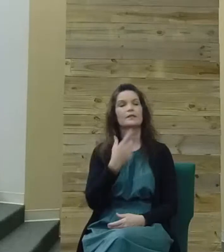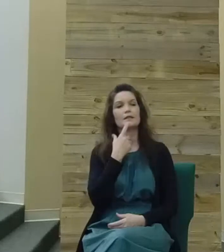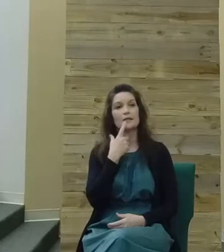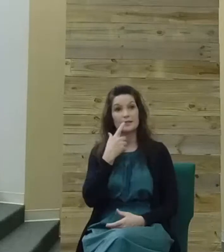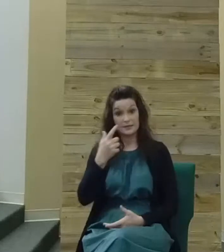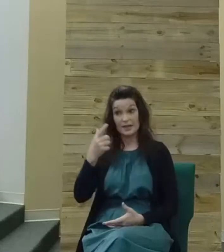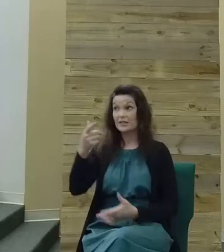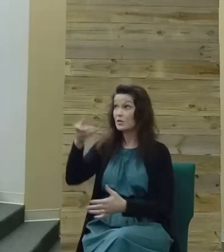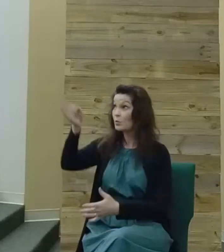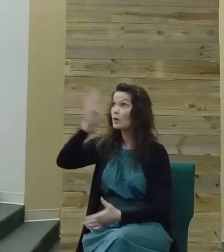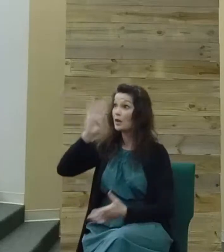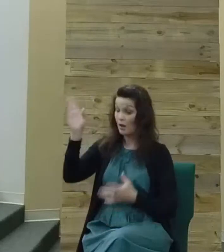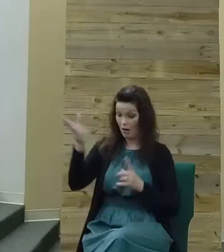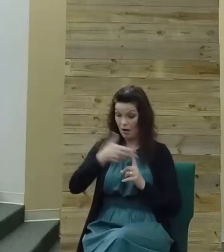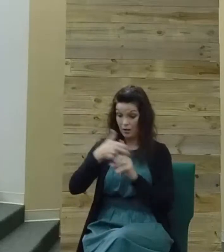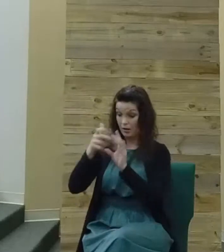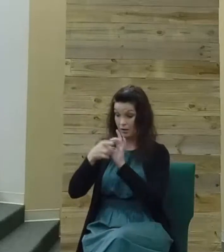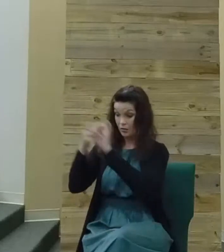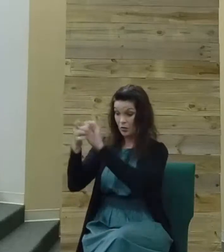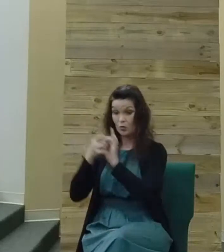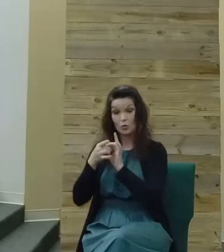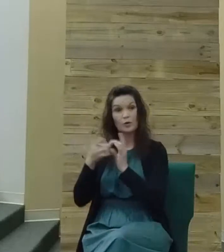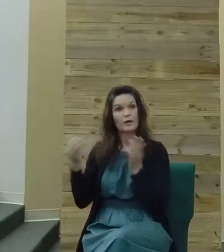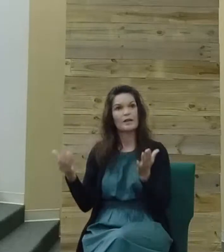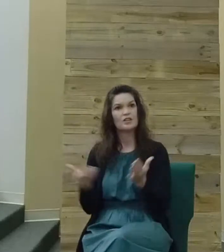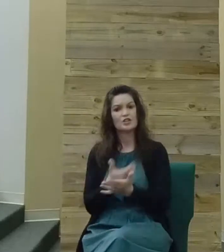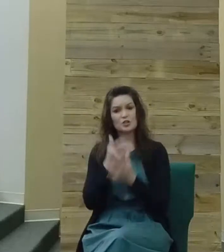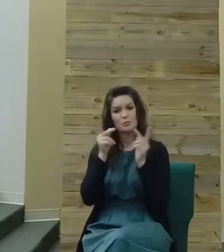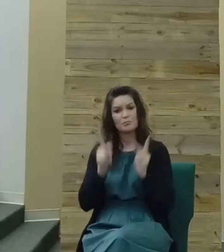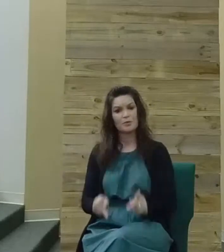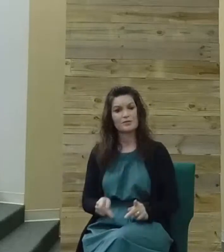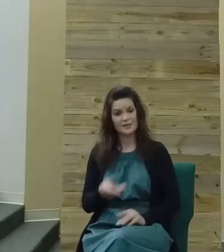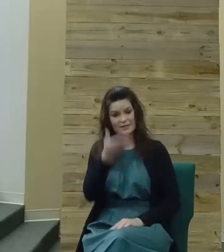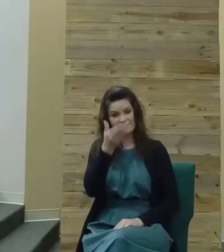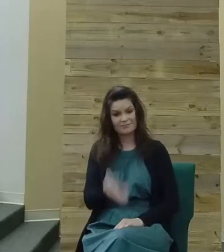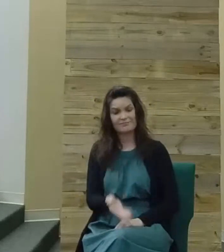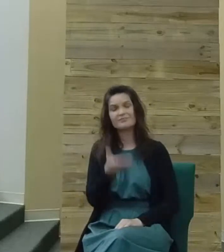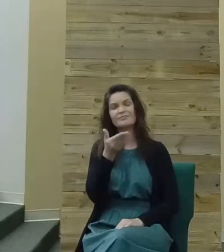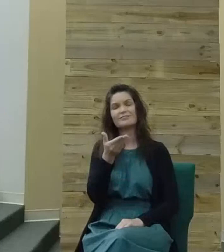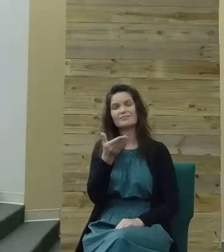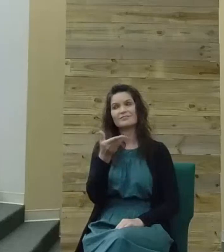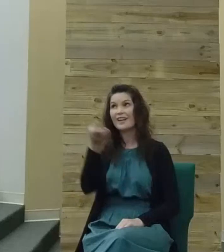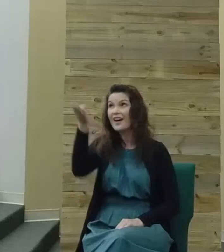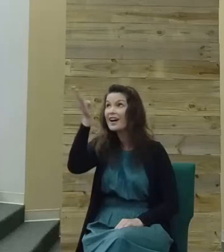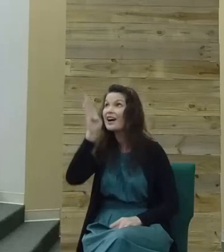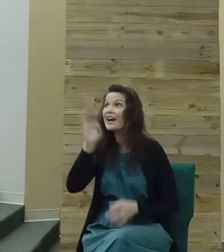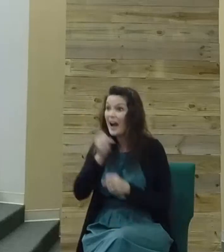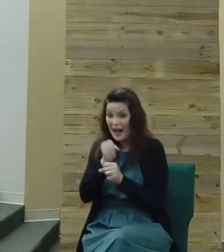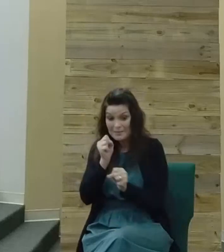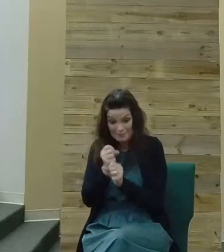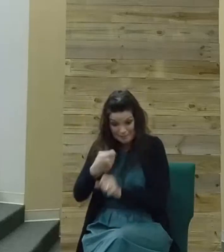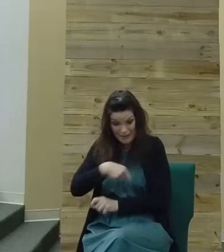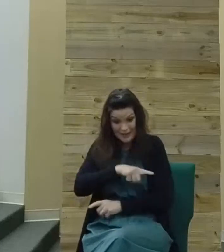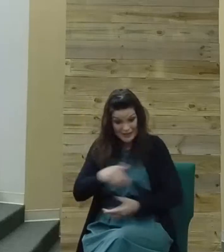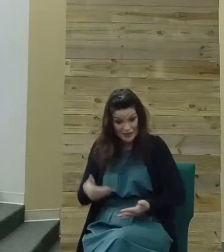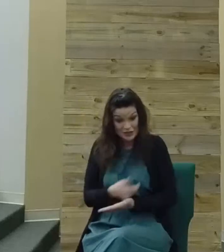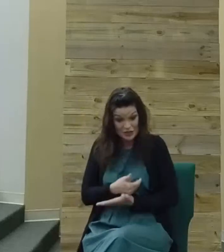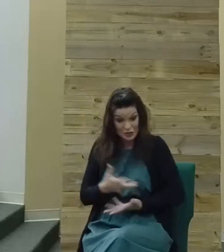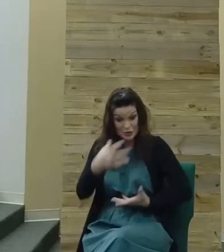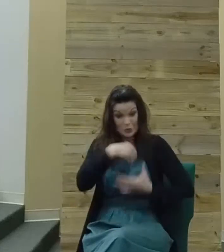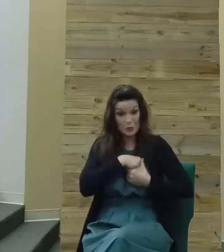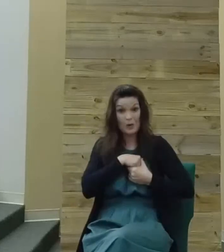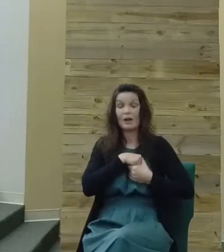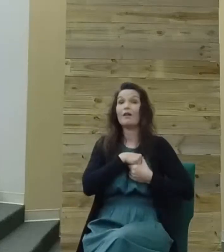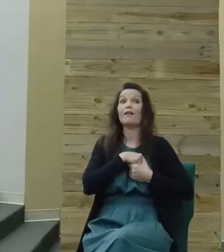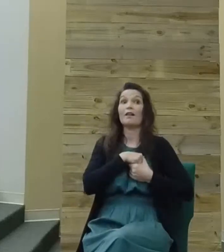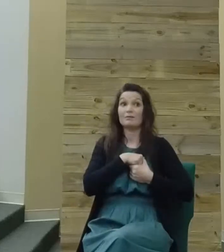says that when God reconciles you, he makes you a new creation. God makes you a new creation. Those who are in Christ